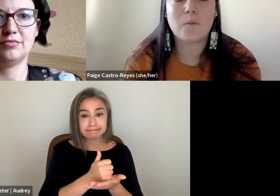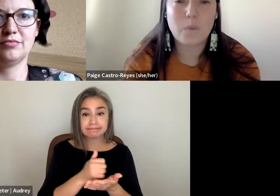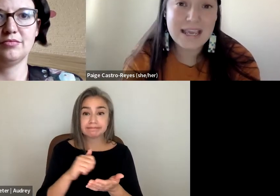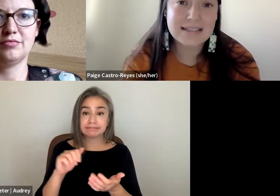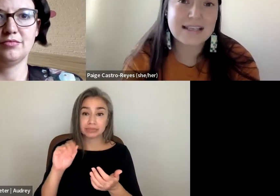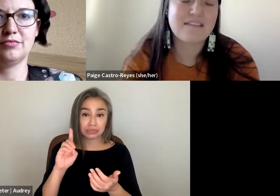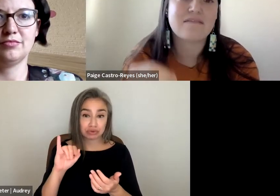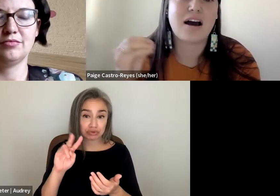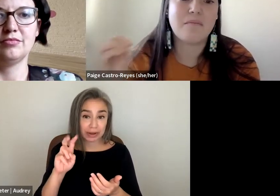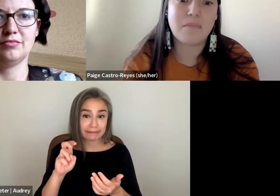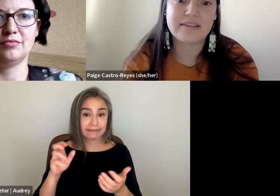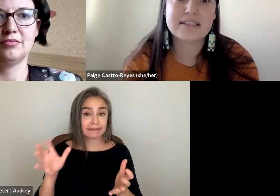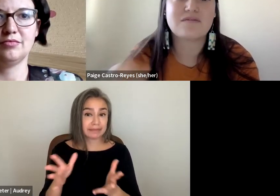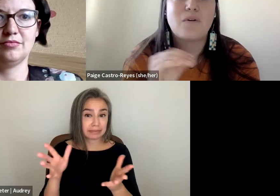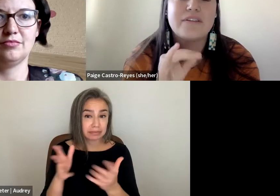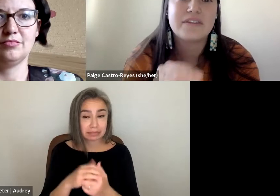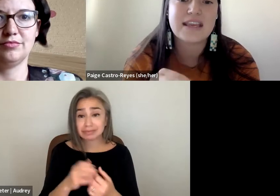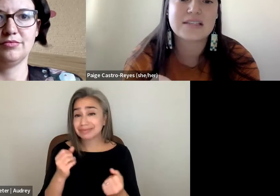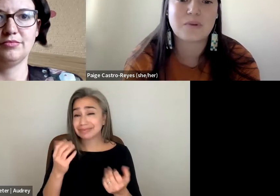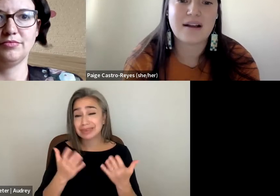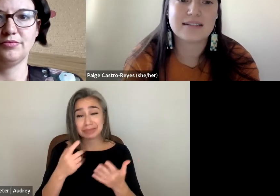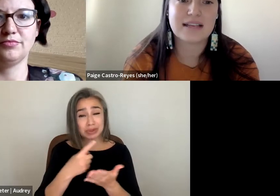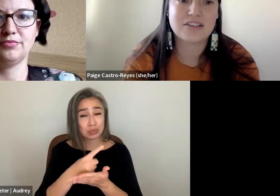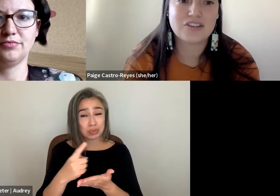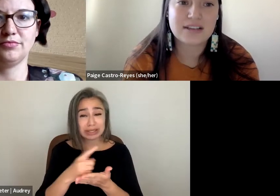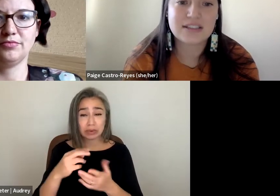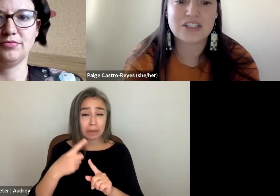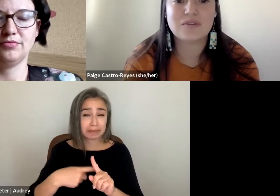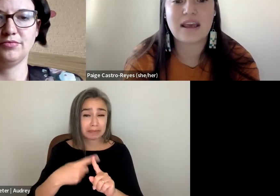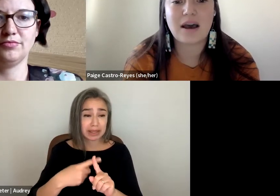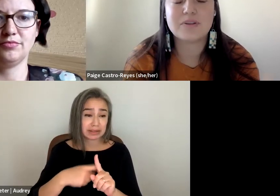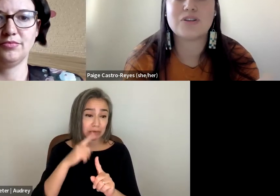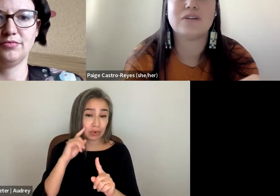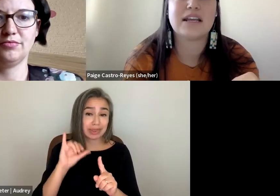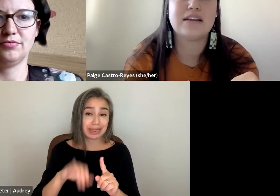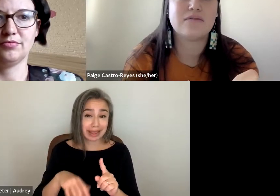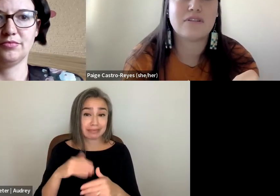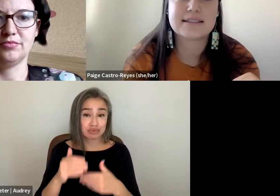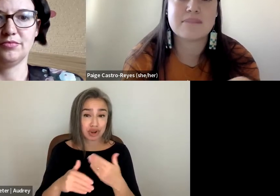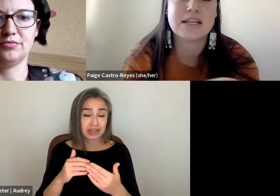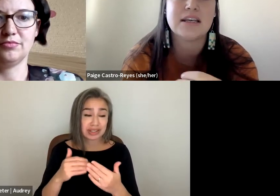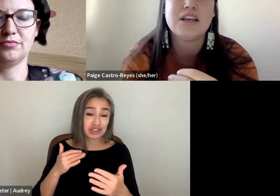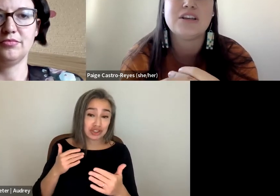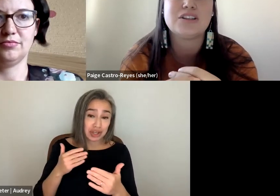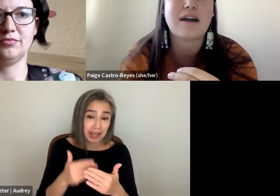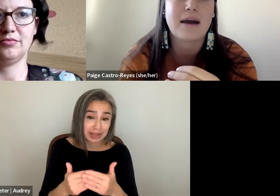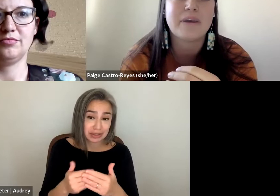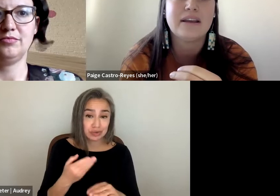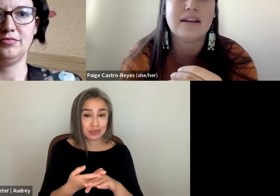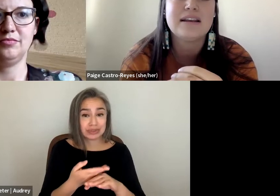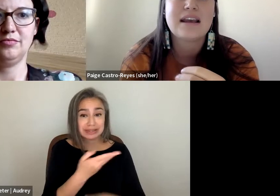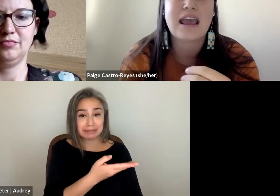take weeks, if not months, for this process just to get up to an invoice submitted